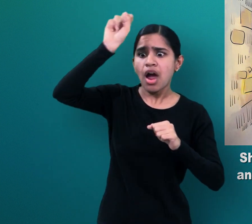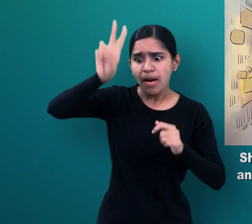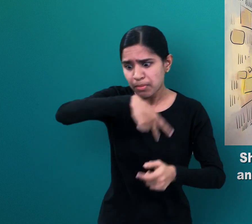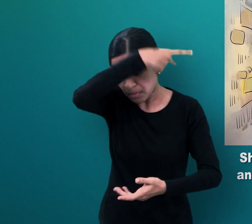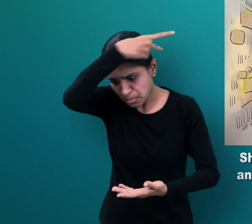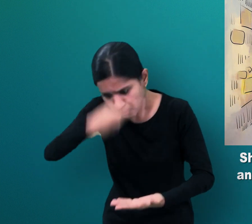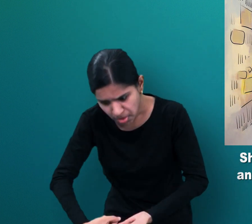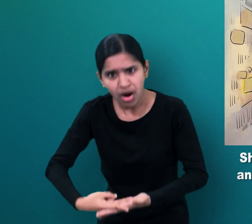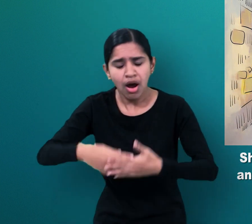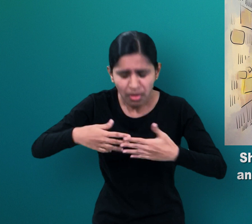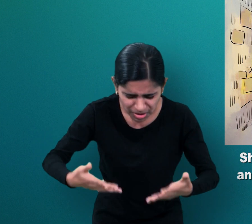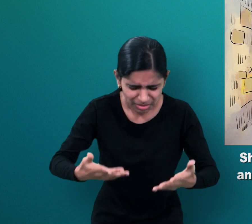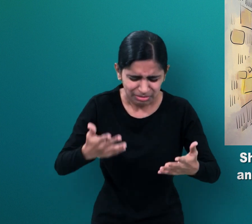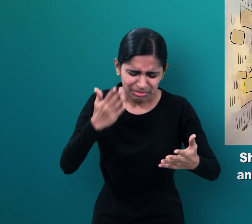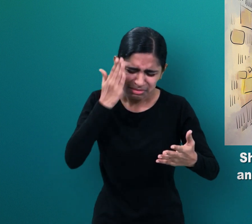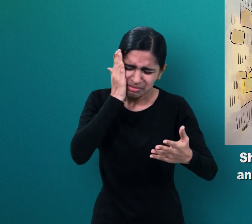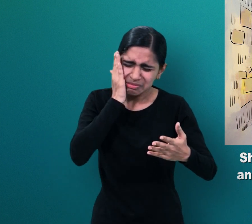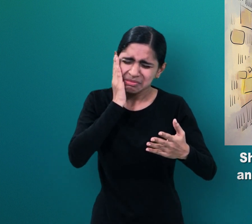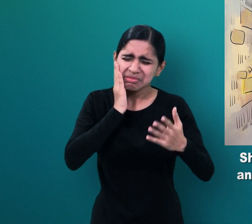And she ended up falling right into the mud.